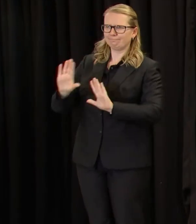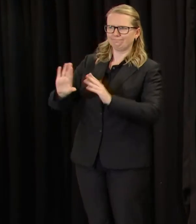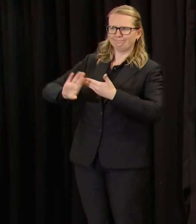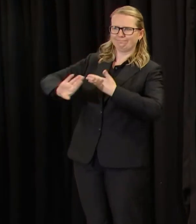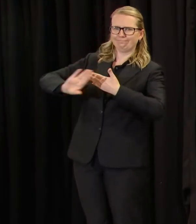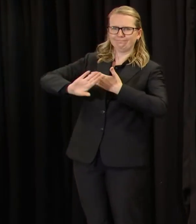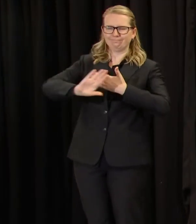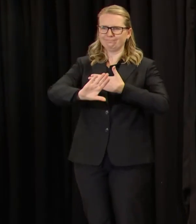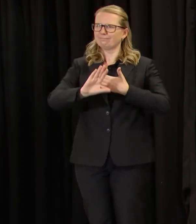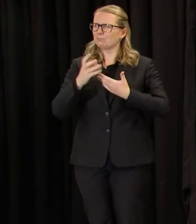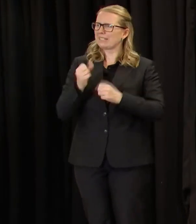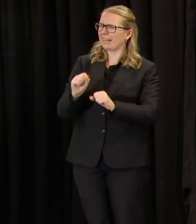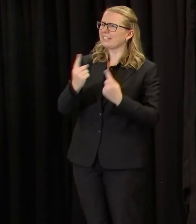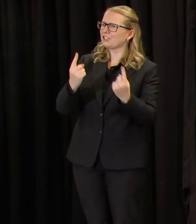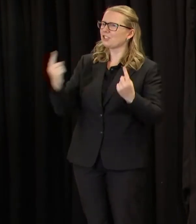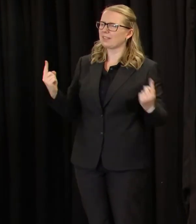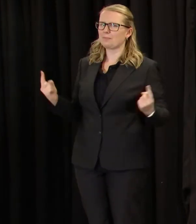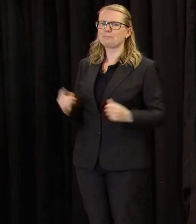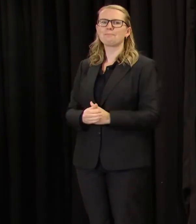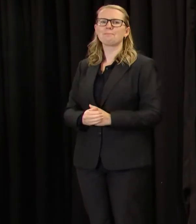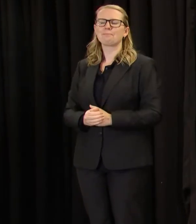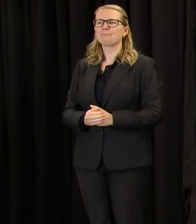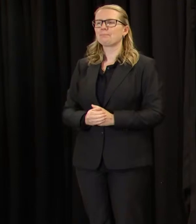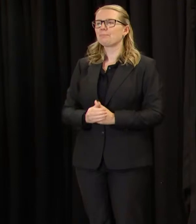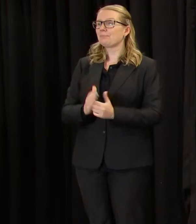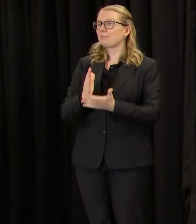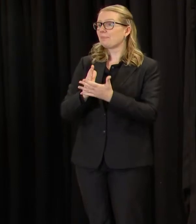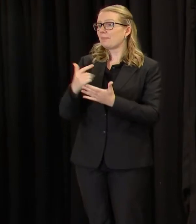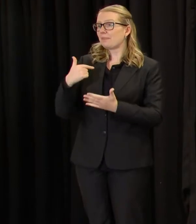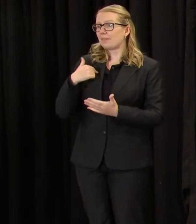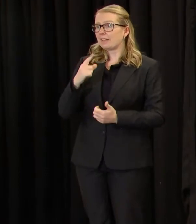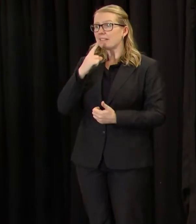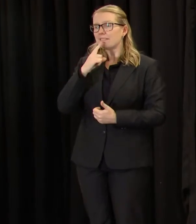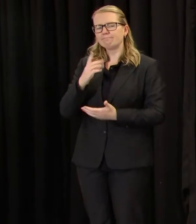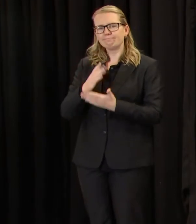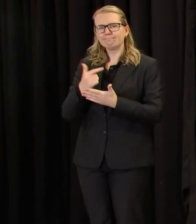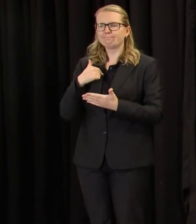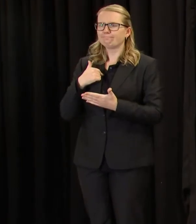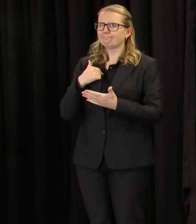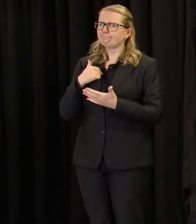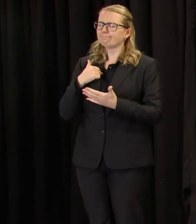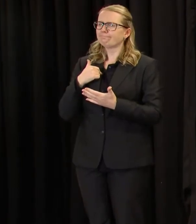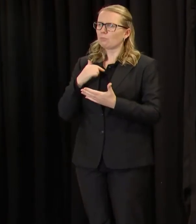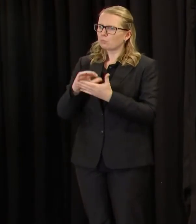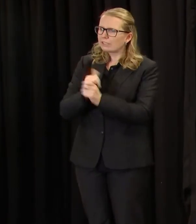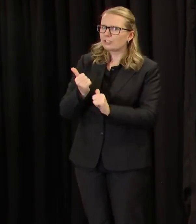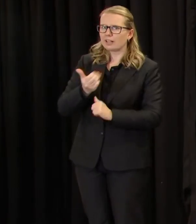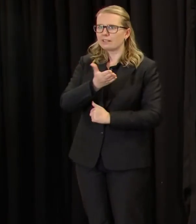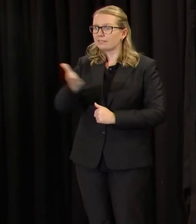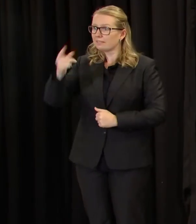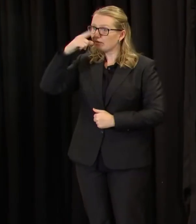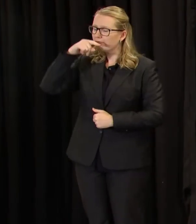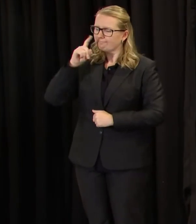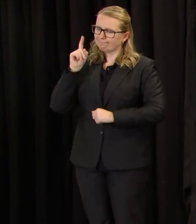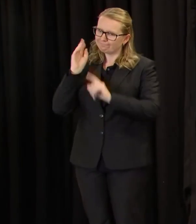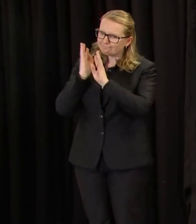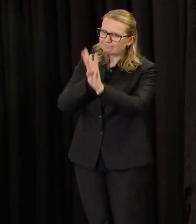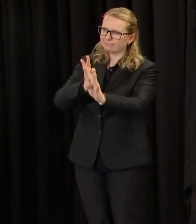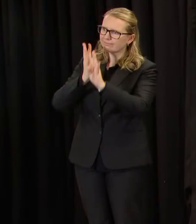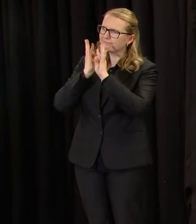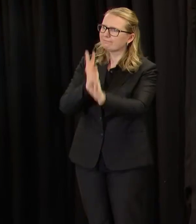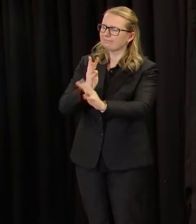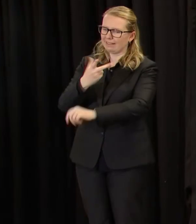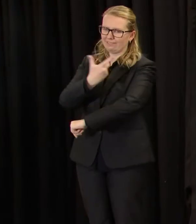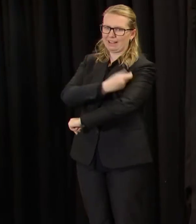message today would be it's really, really encouraging to see the big turnout for vaccines. I'm so happy